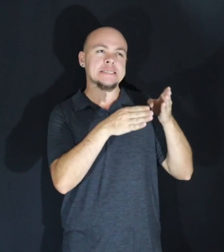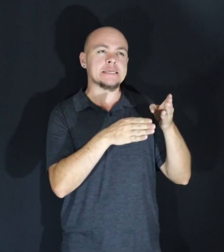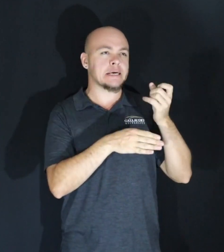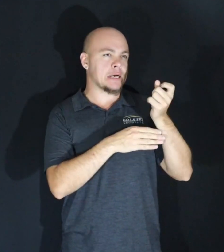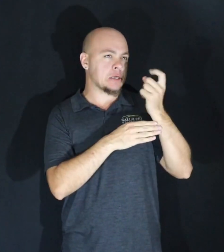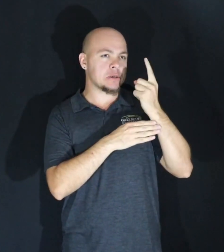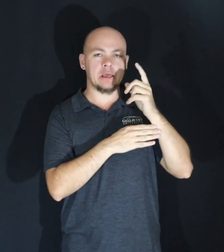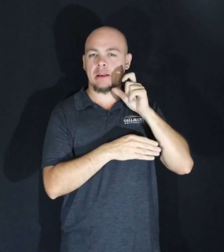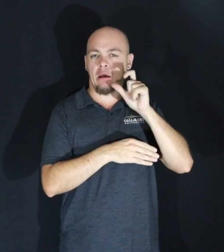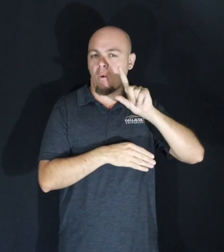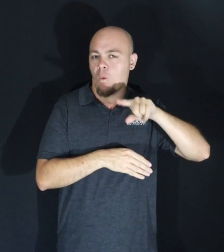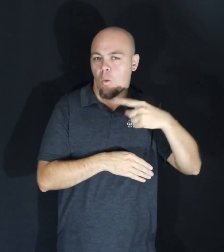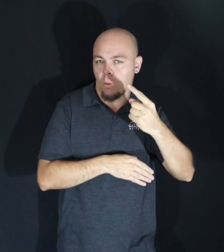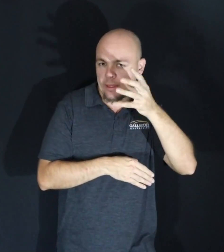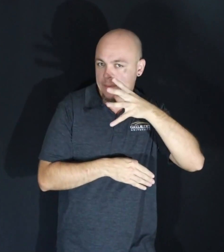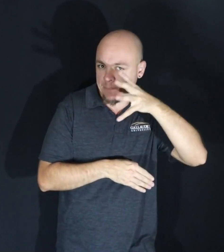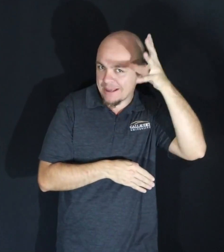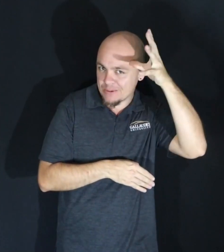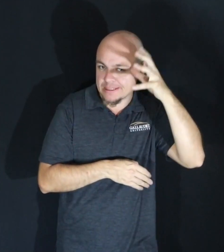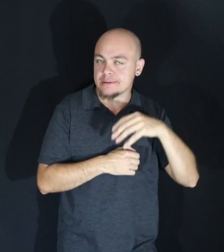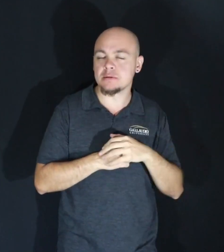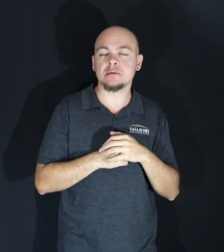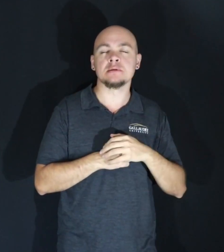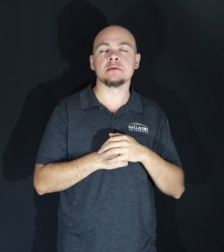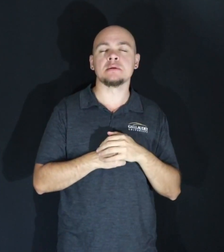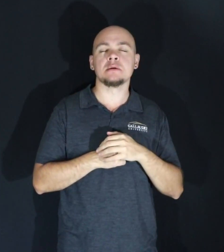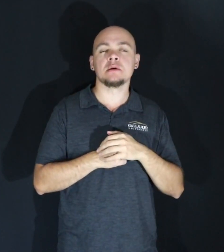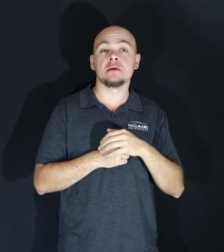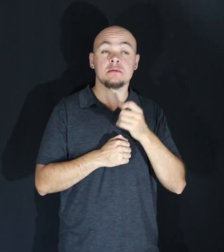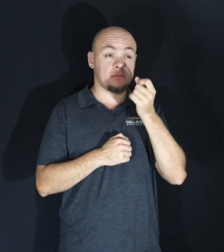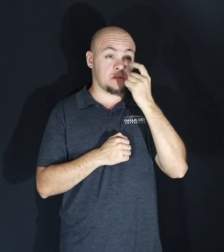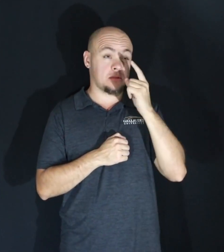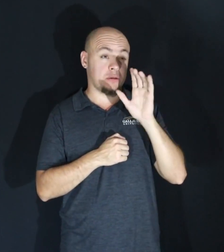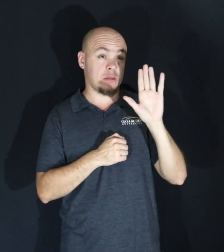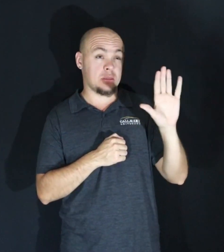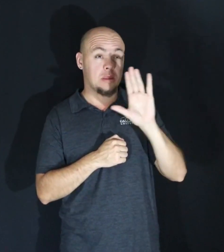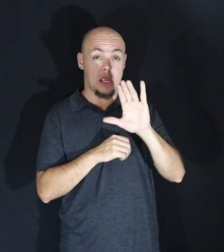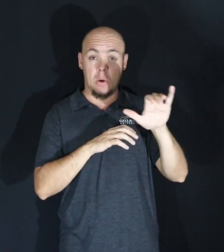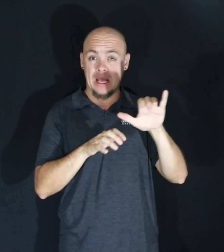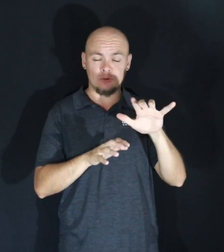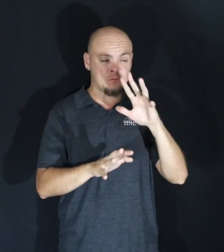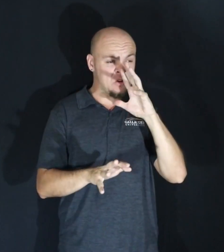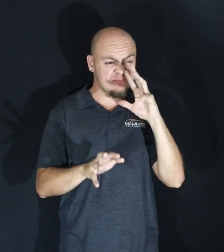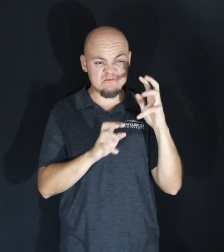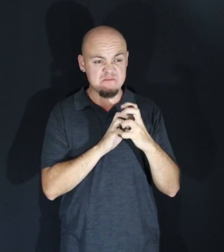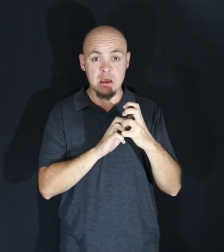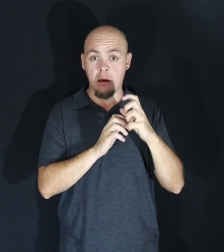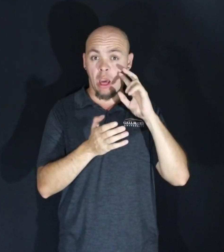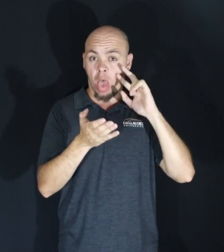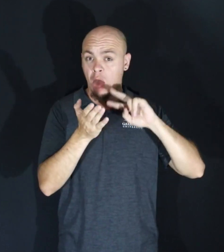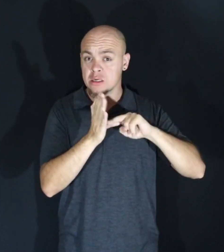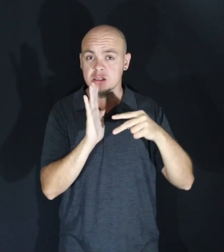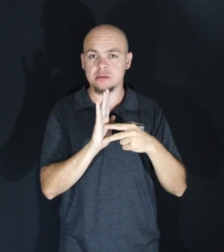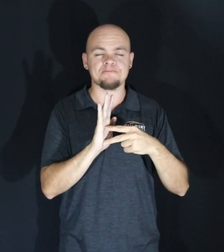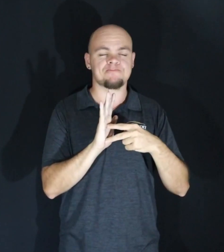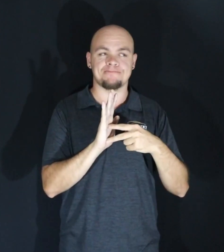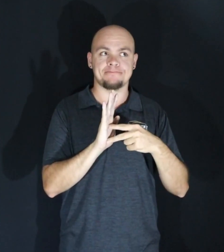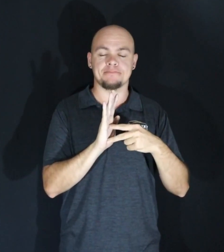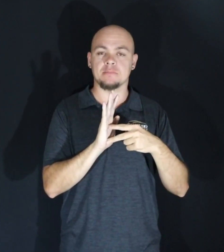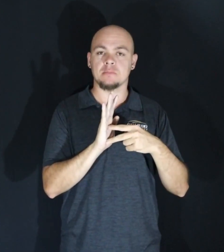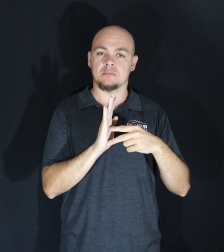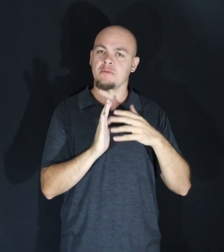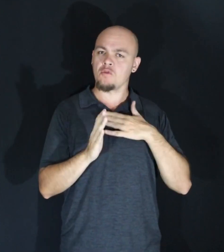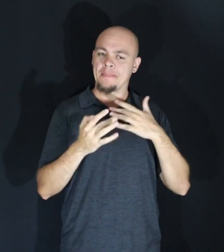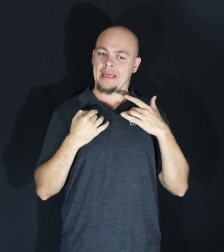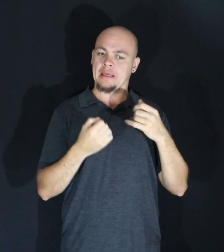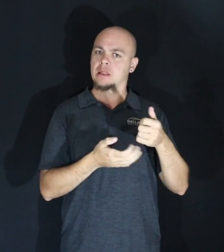just parents. I was also able to understand that their actions weren't done maliciously. That was good for my healing.